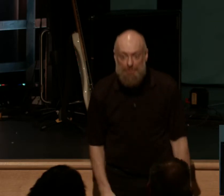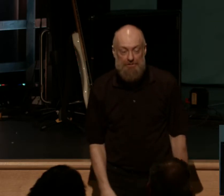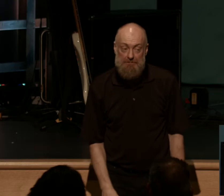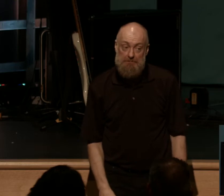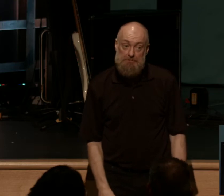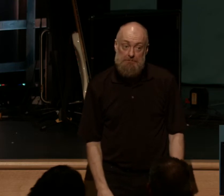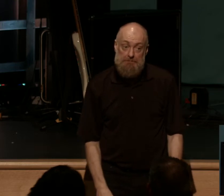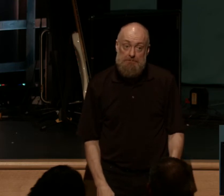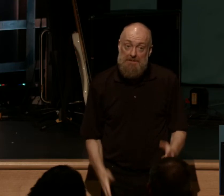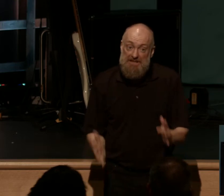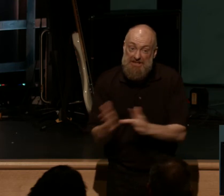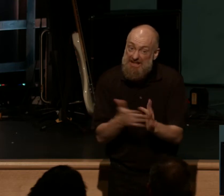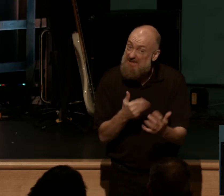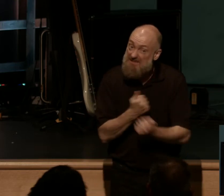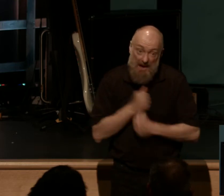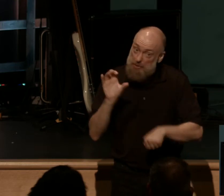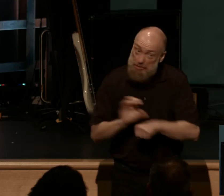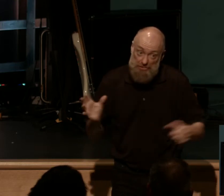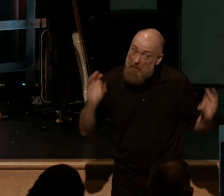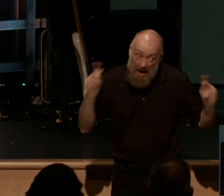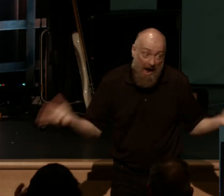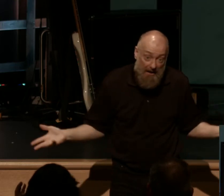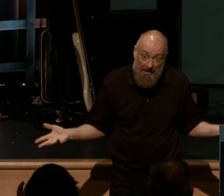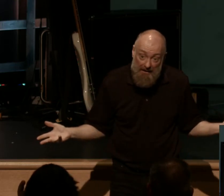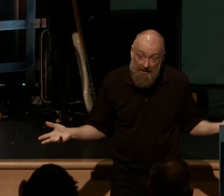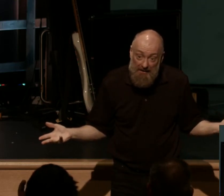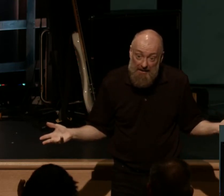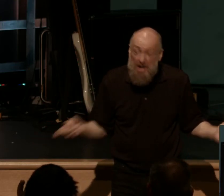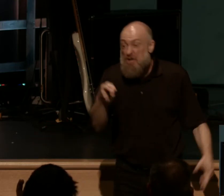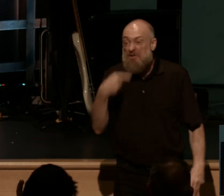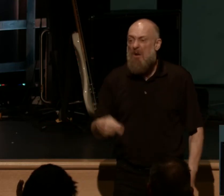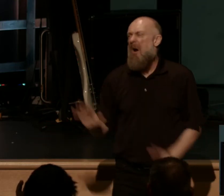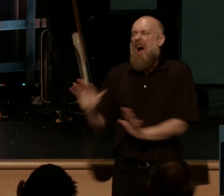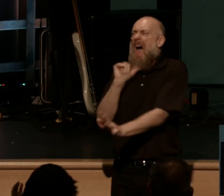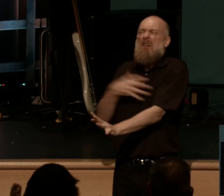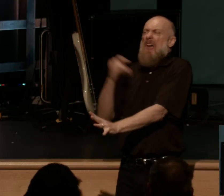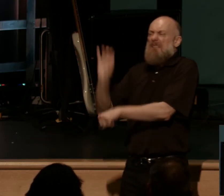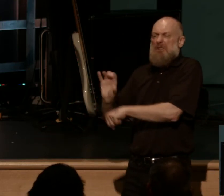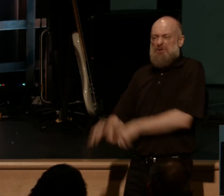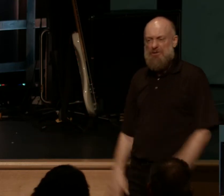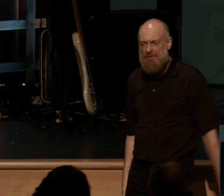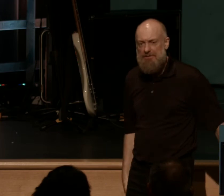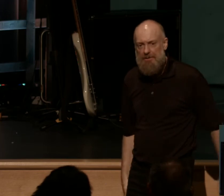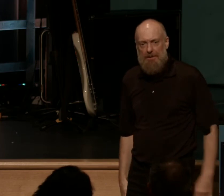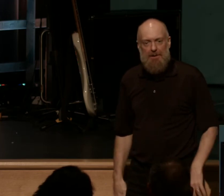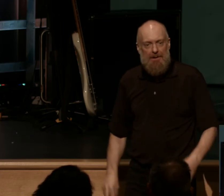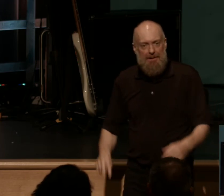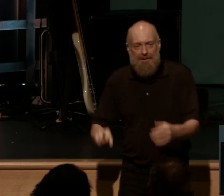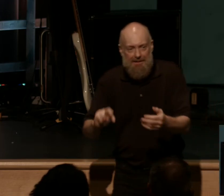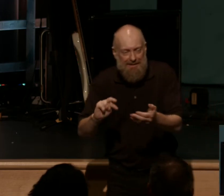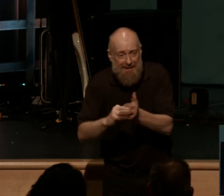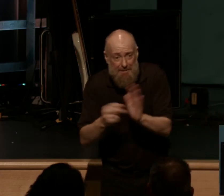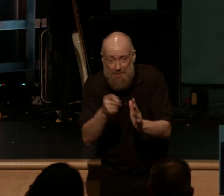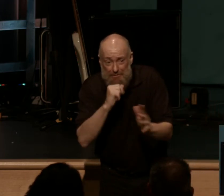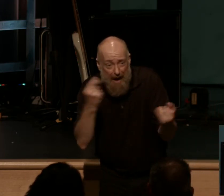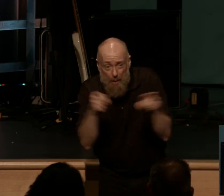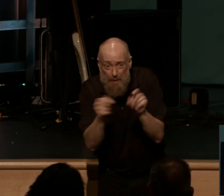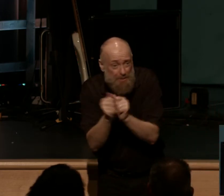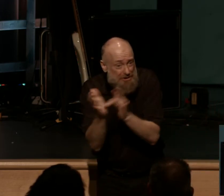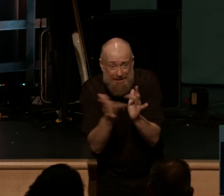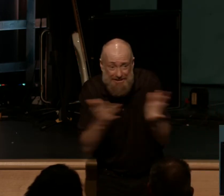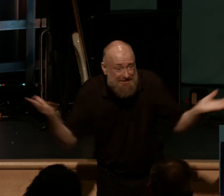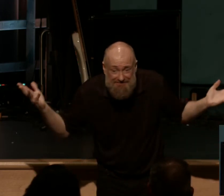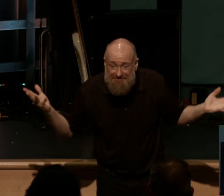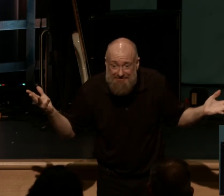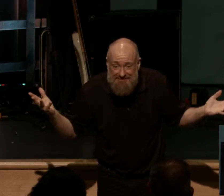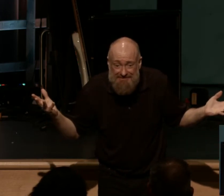time I checked, Jesus loves his church, okay? And you're going to tell me that you don't? That makes you out of step with Jesus himself and the reality of what the